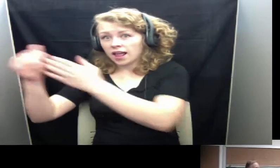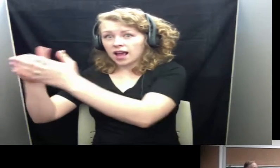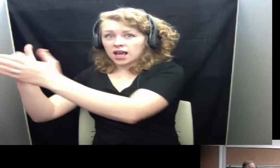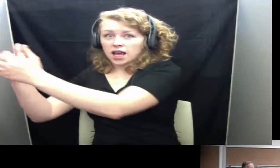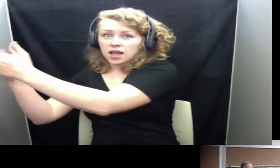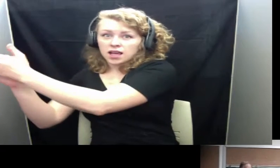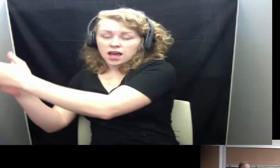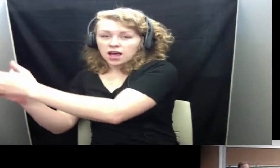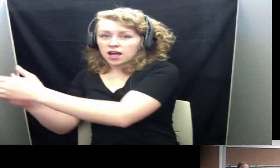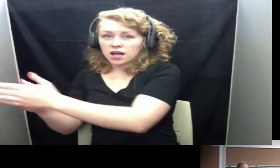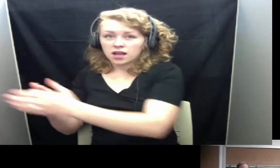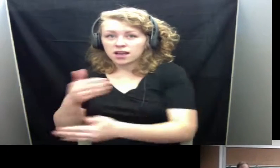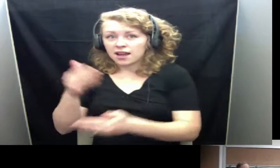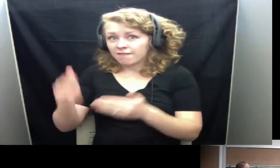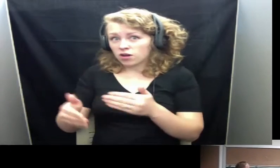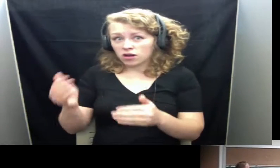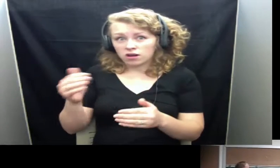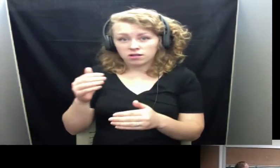natural numbers.